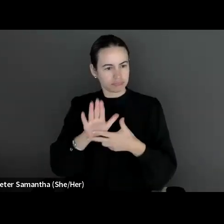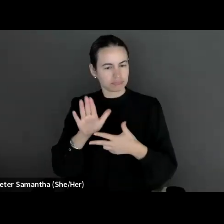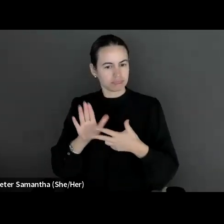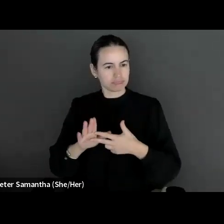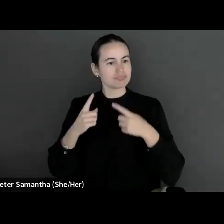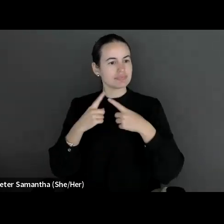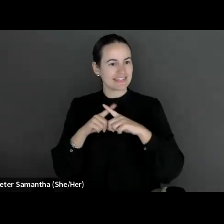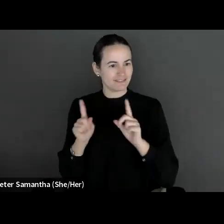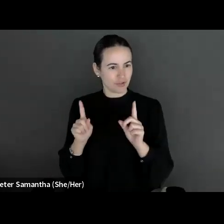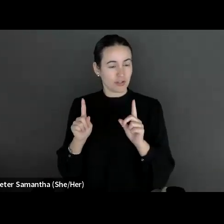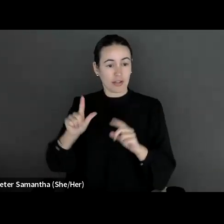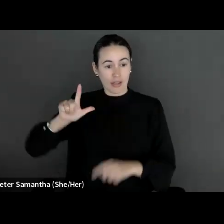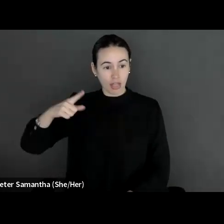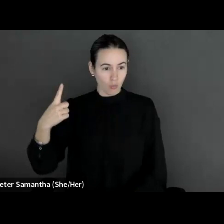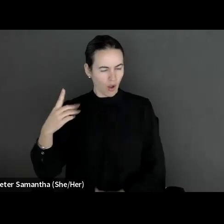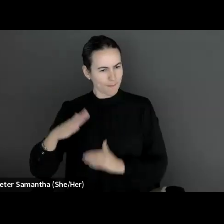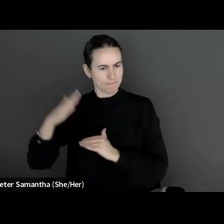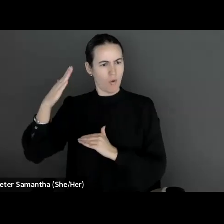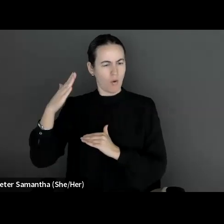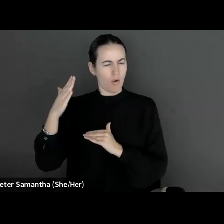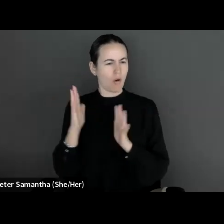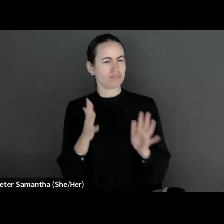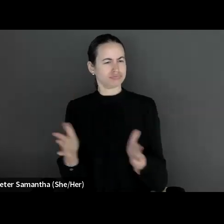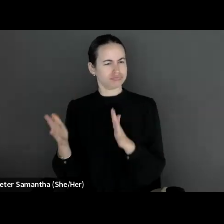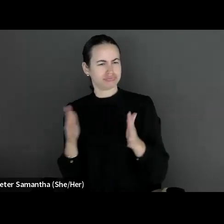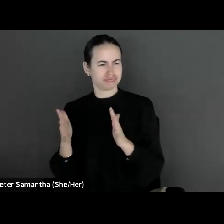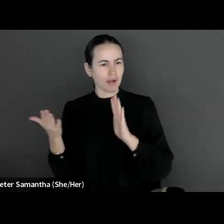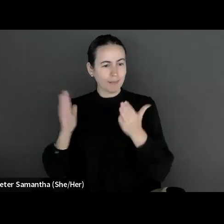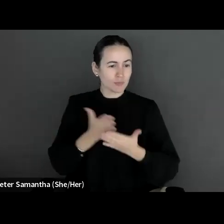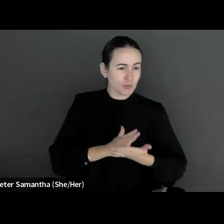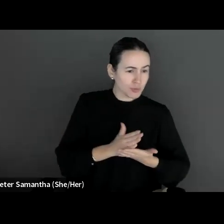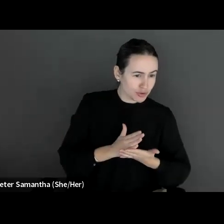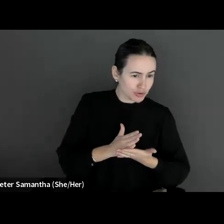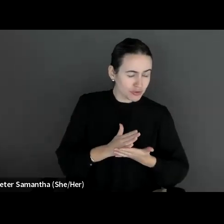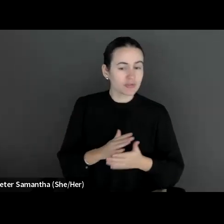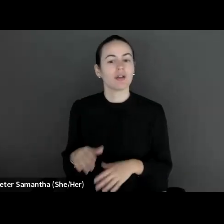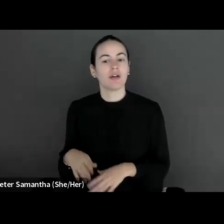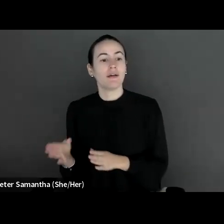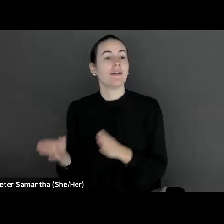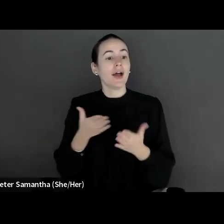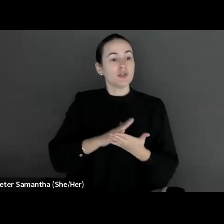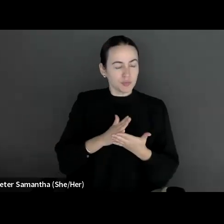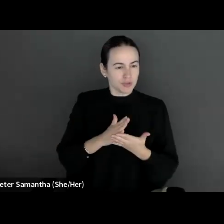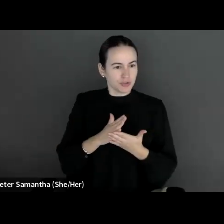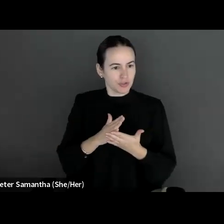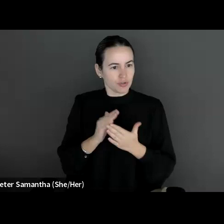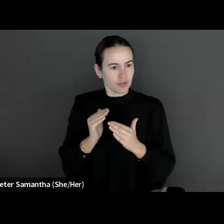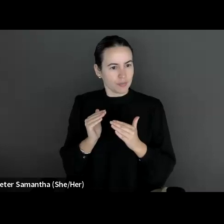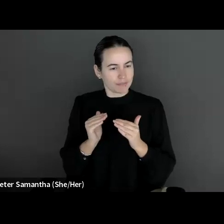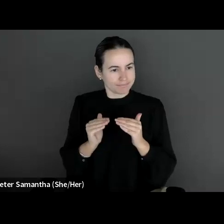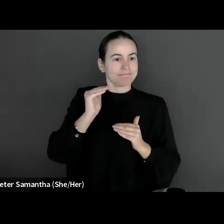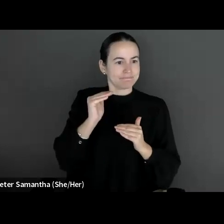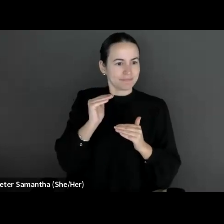native signers should be more fluent than the interpreters, and the interpreters should be more fluent than the